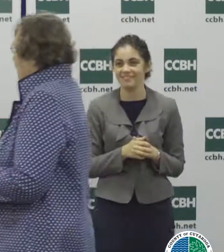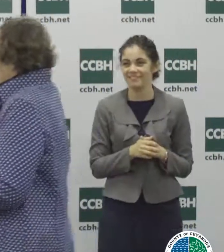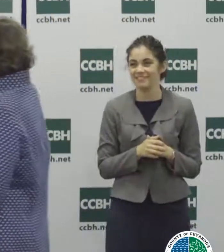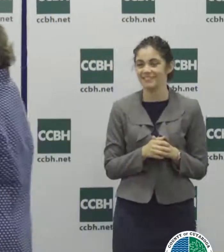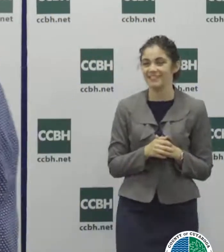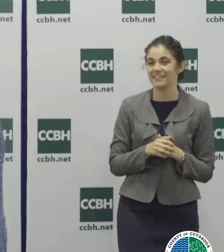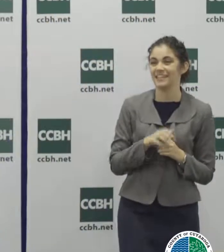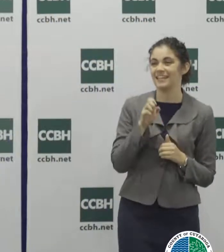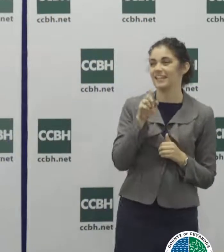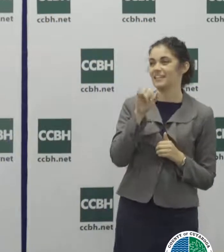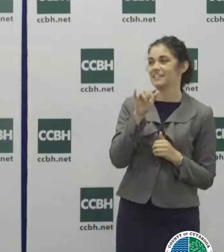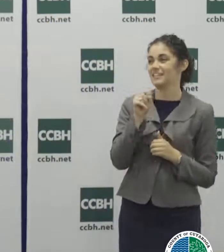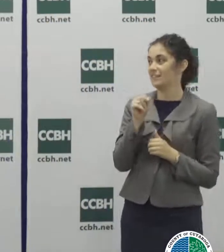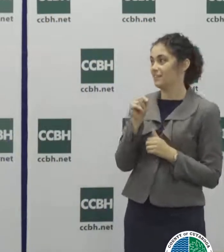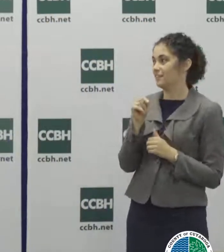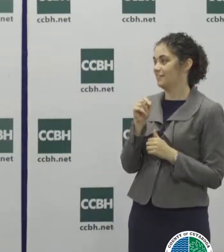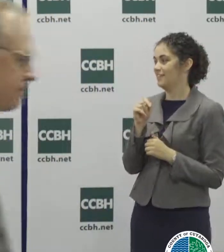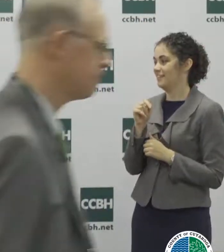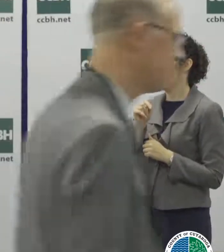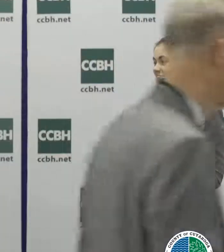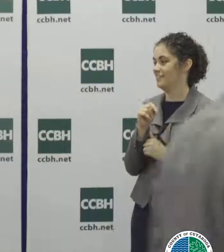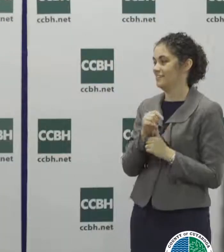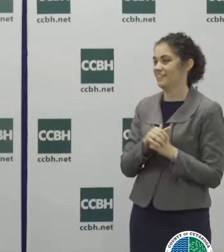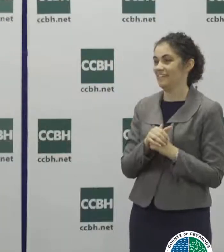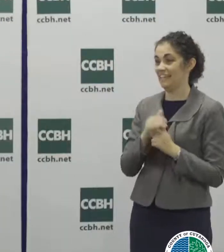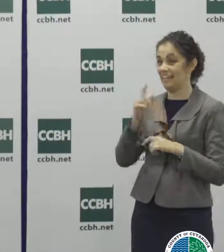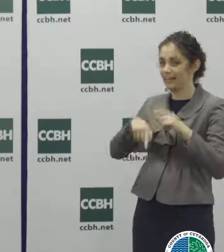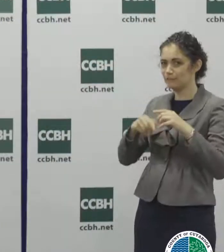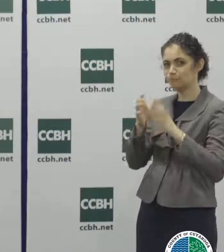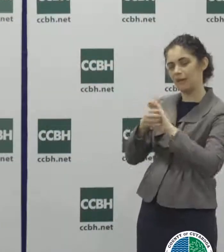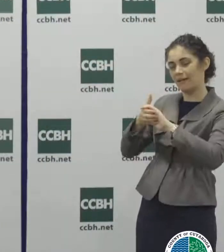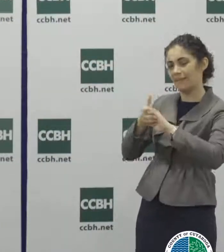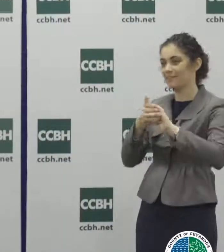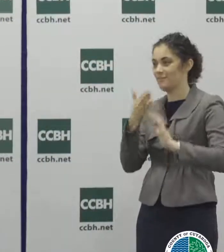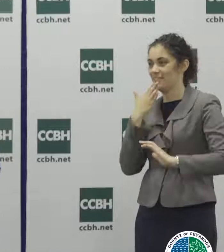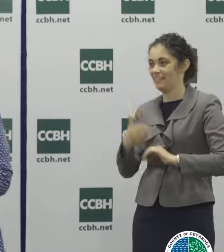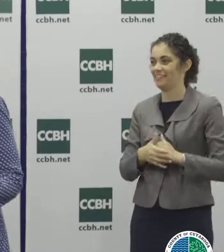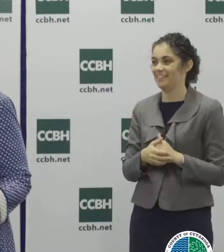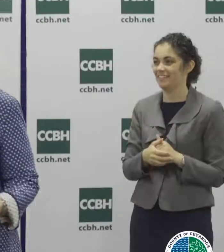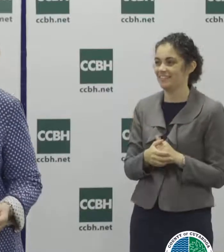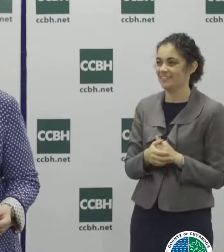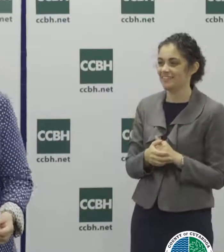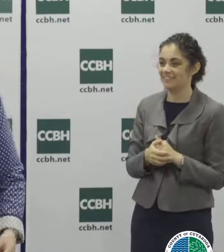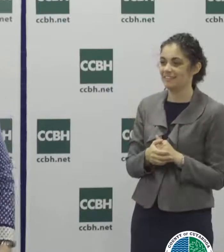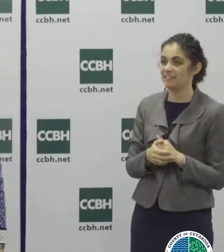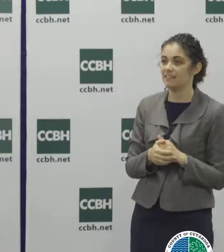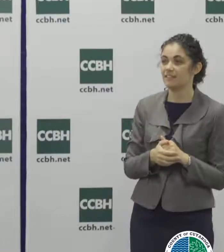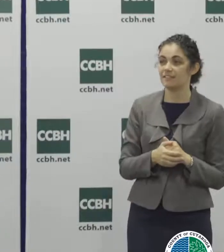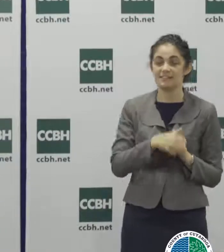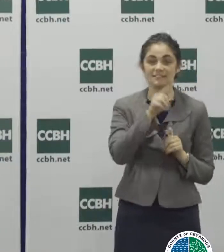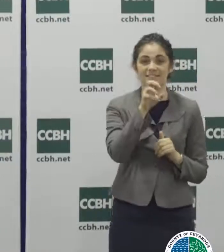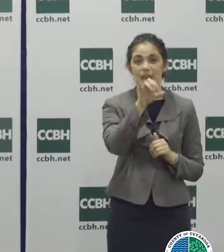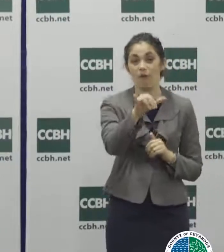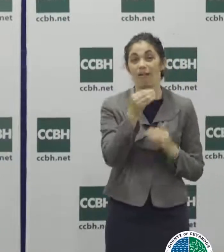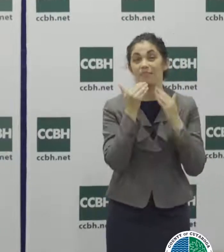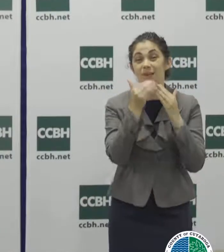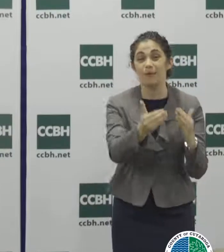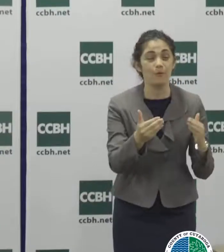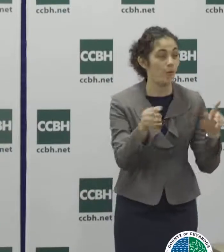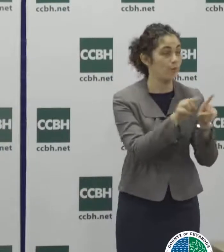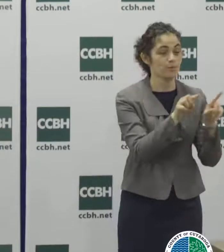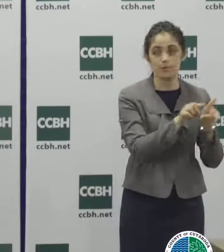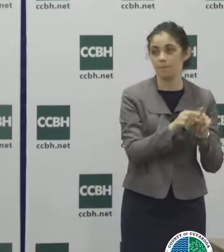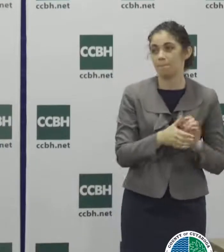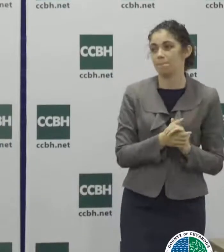Executive Budish, thank you so much. Can't shake, but I can. Thank you. And Terry, thank you so much.